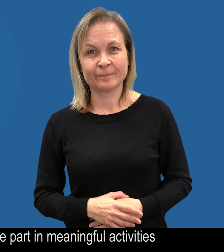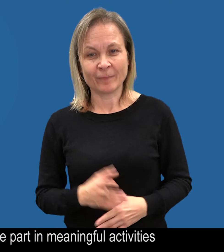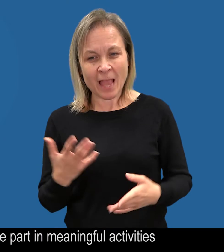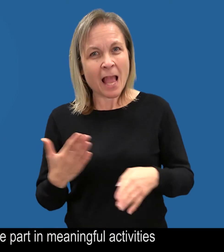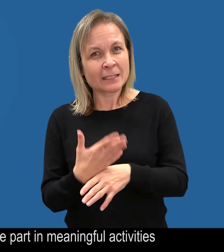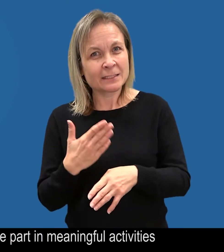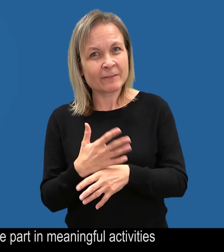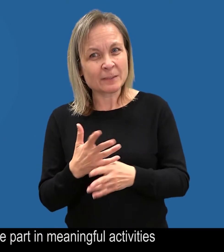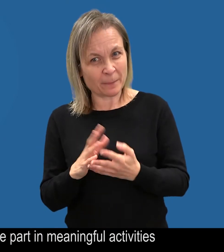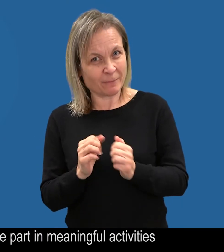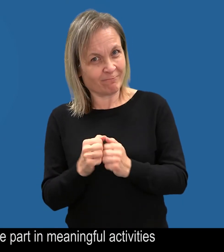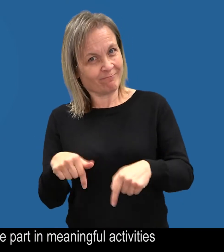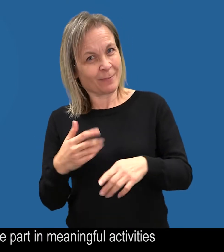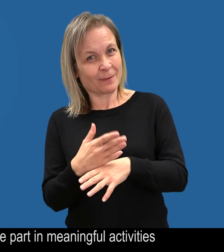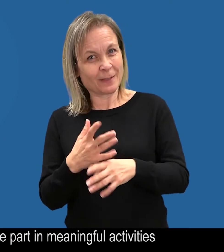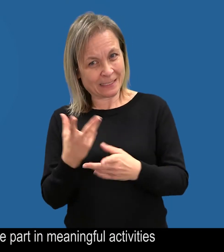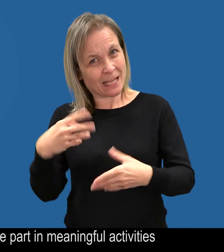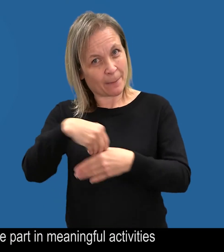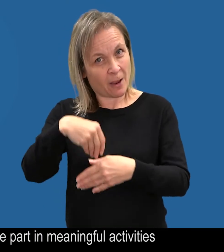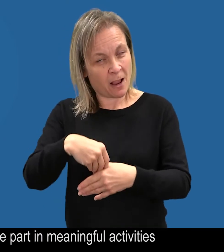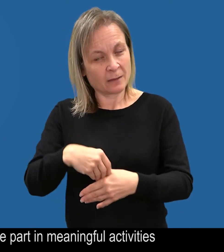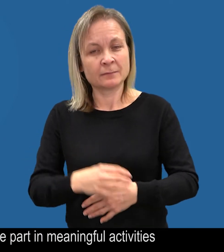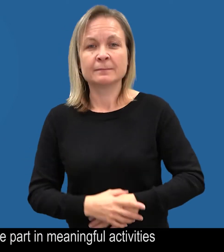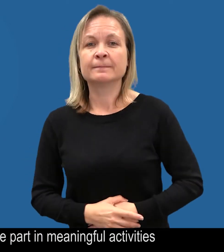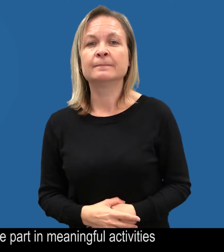Take part in meaningful activities.